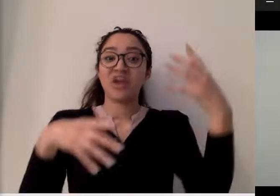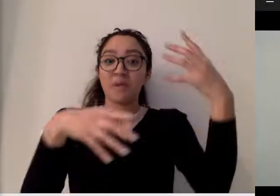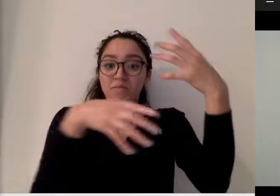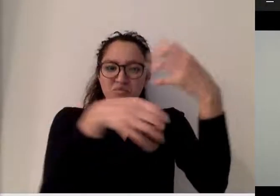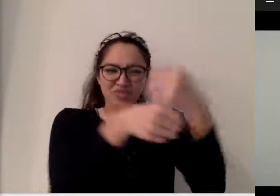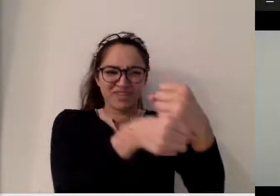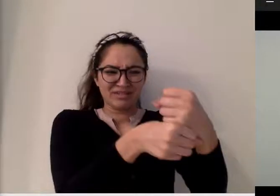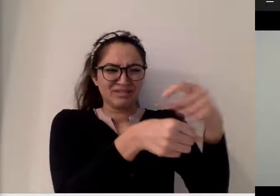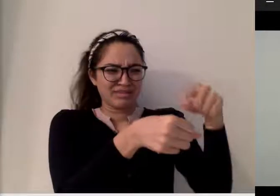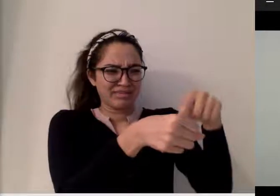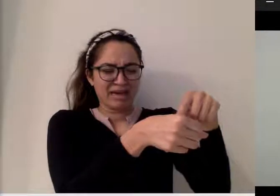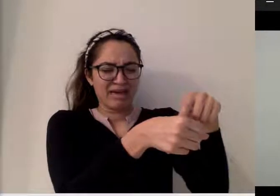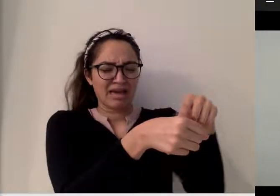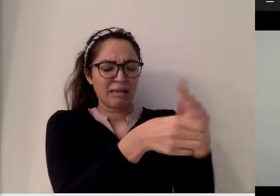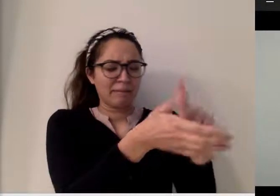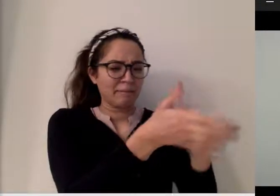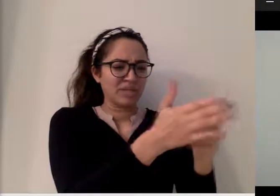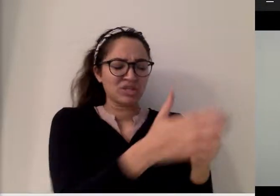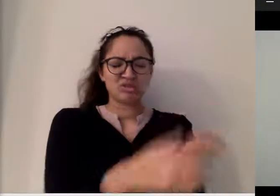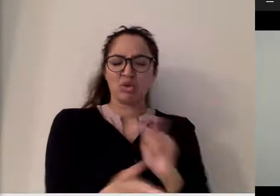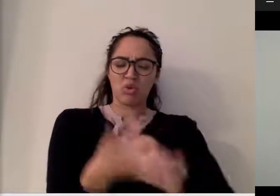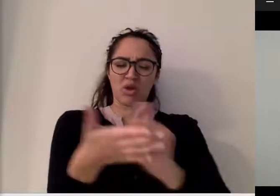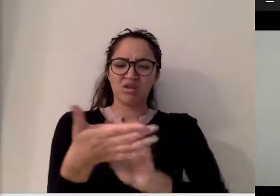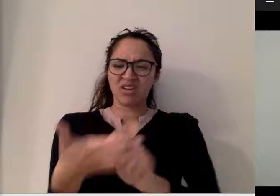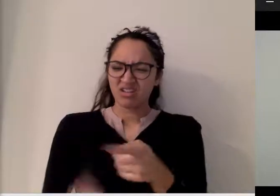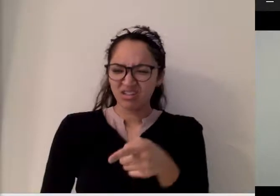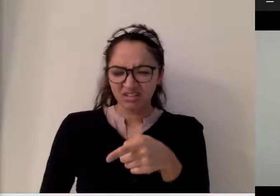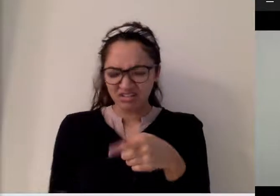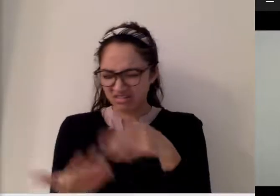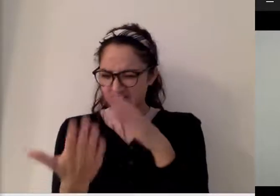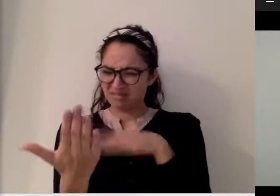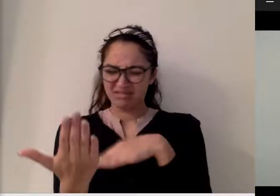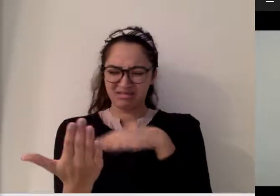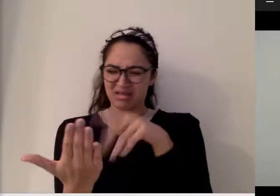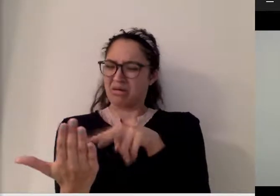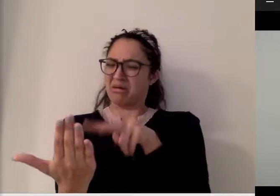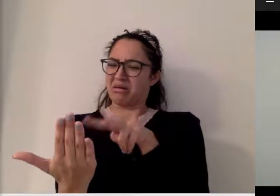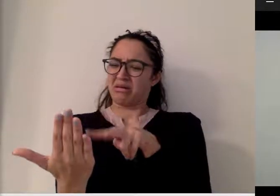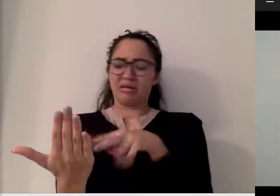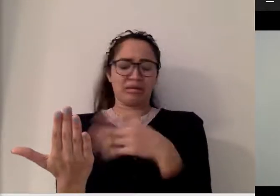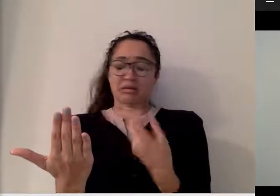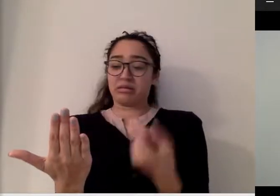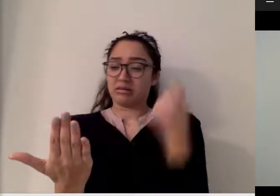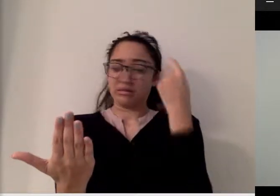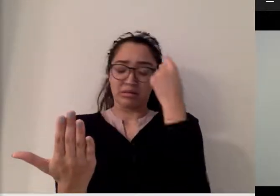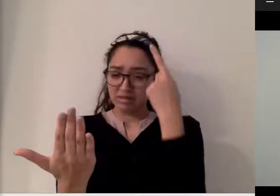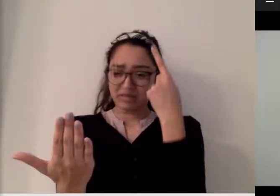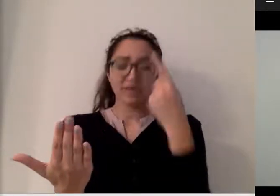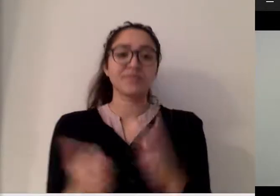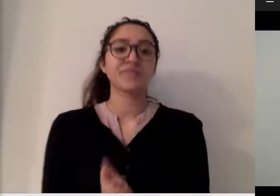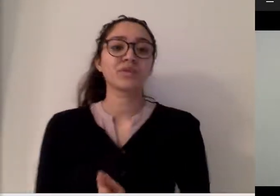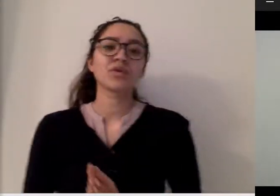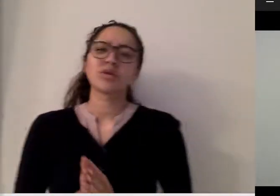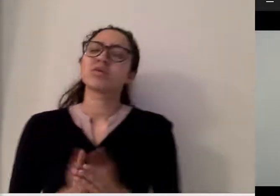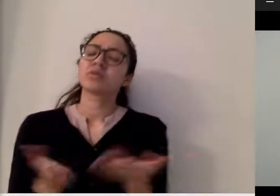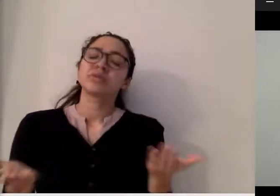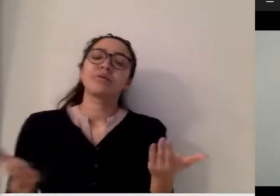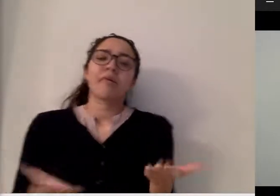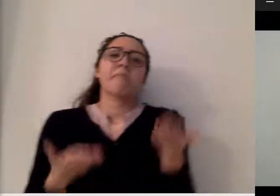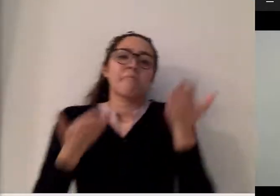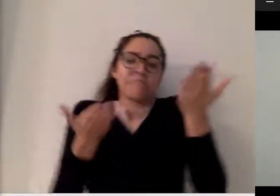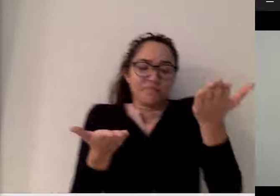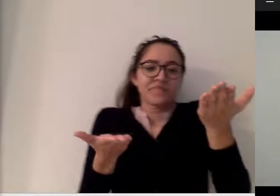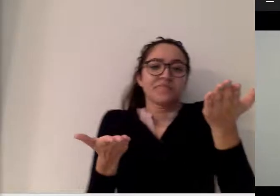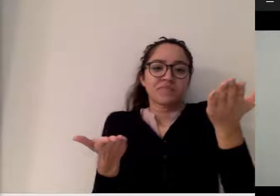an abbreviation of. And then when they go back to their notes, they don't even understand them. So that's a problem, okay? But I have something in mind for you, so let me show you